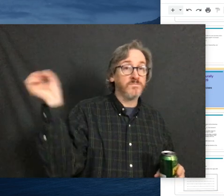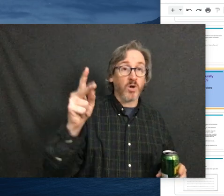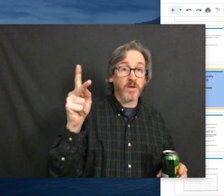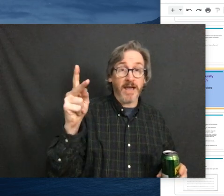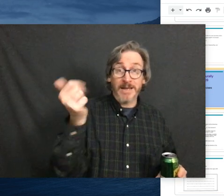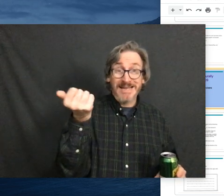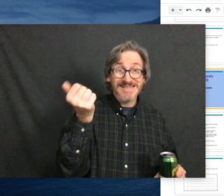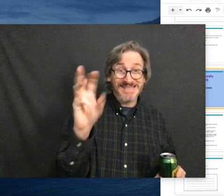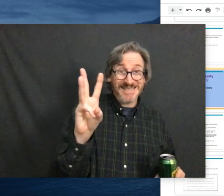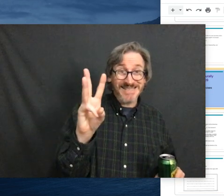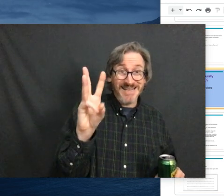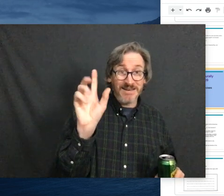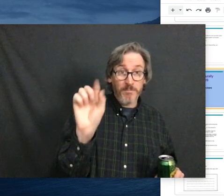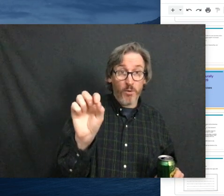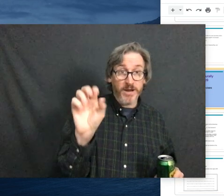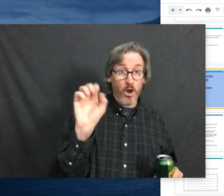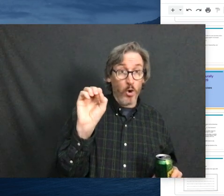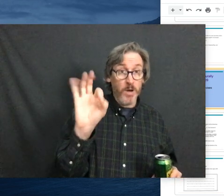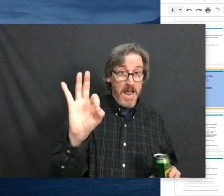Okay,